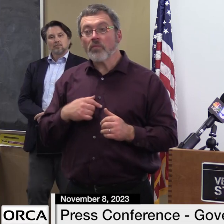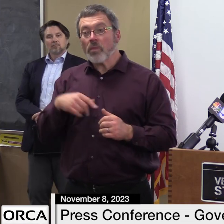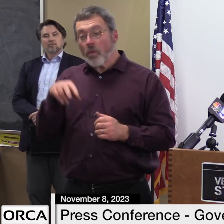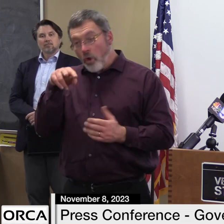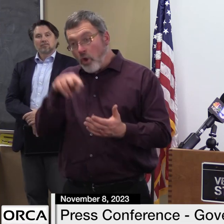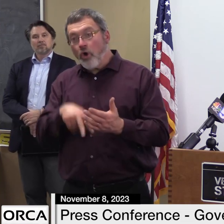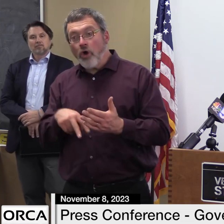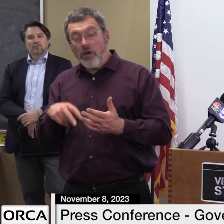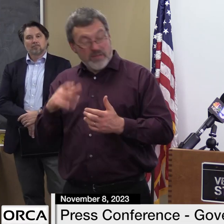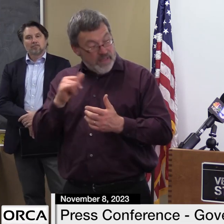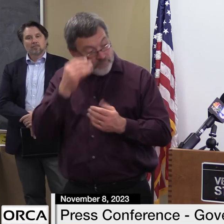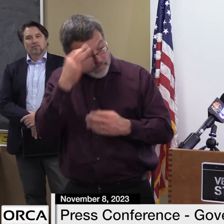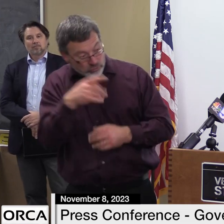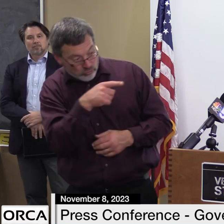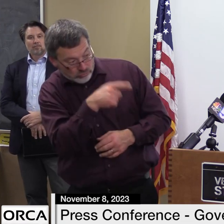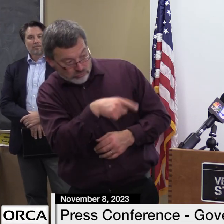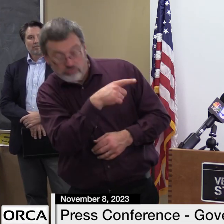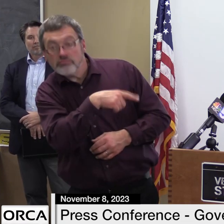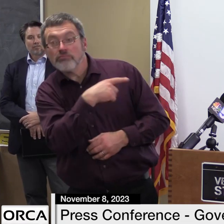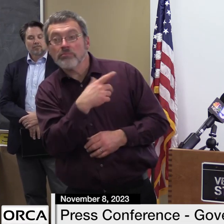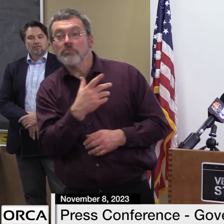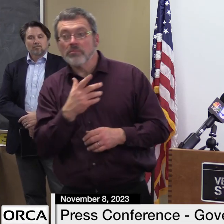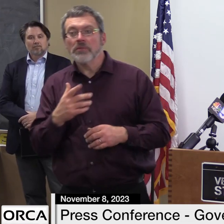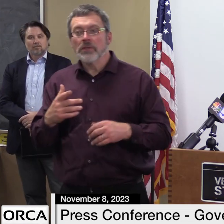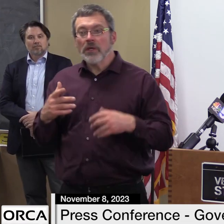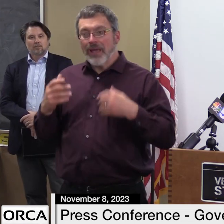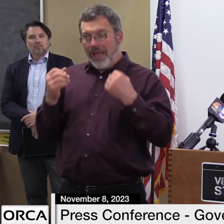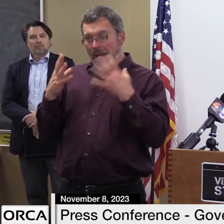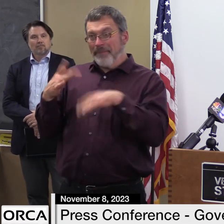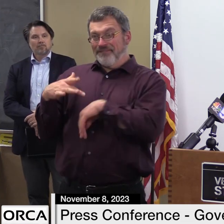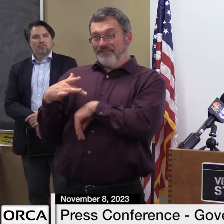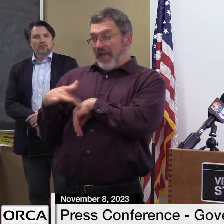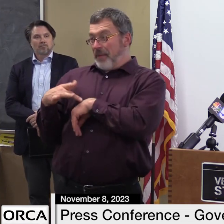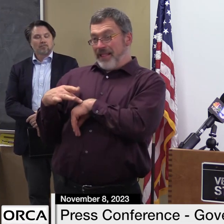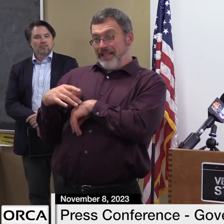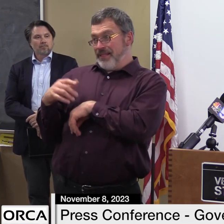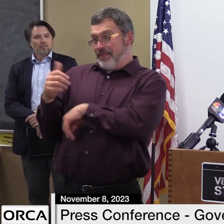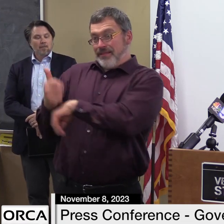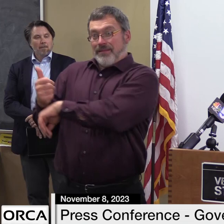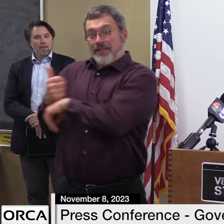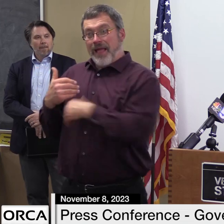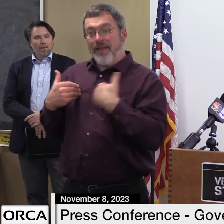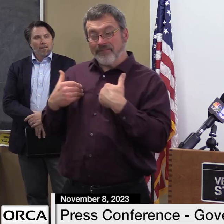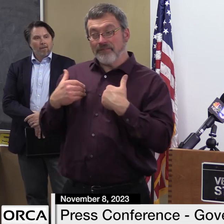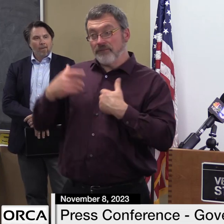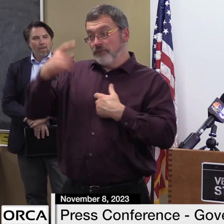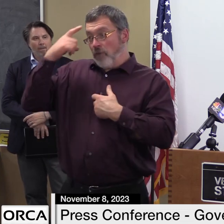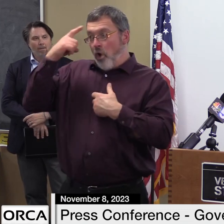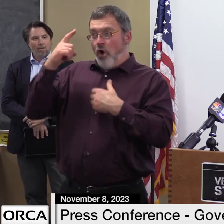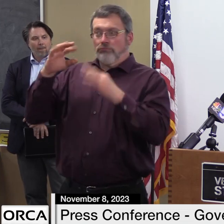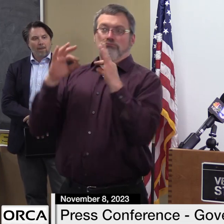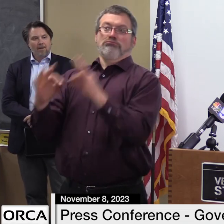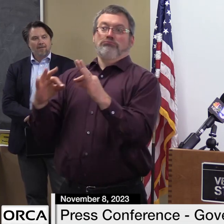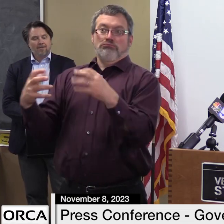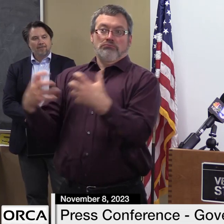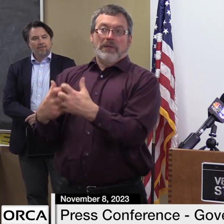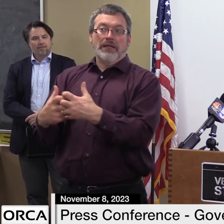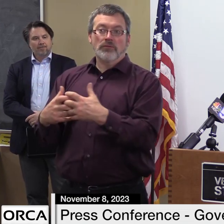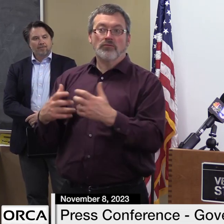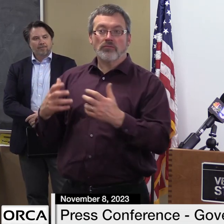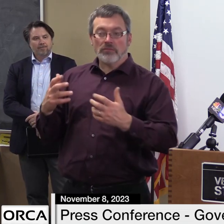see the number of units needed in order to achieve those healthy rental vacancy rates and rehouse folks experiencing